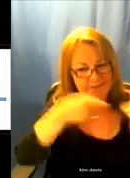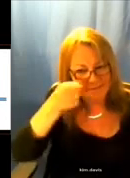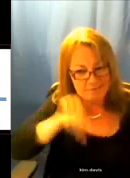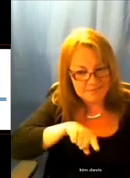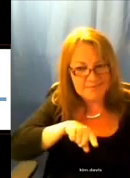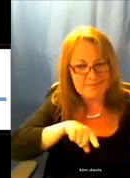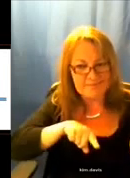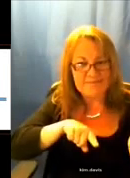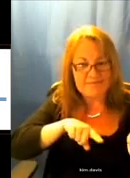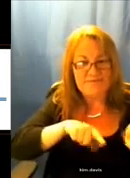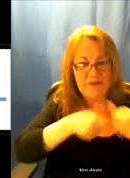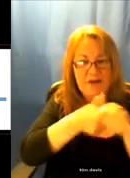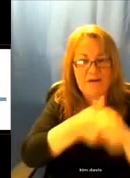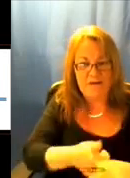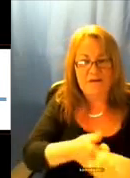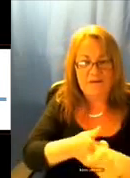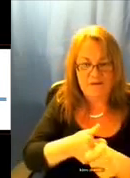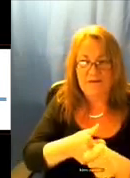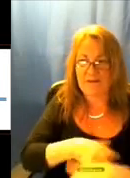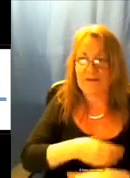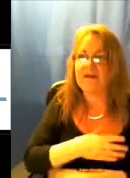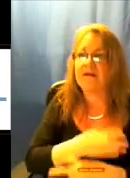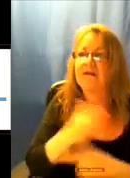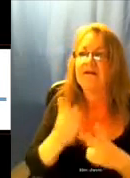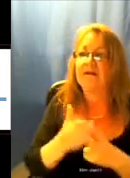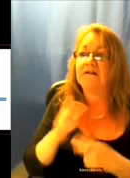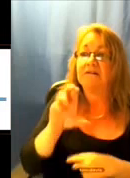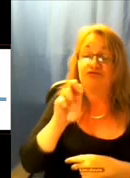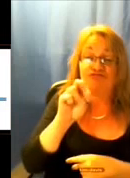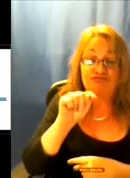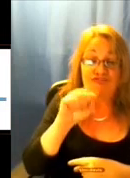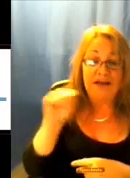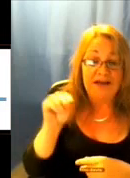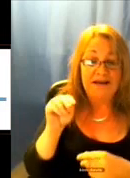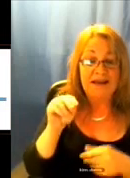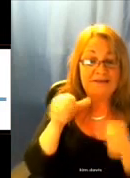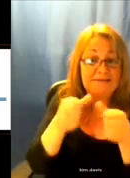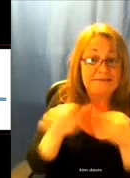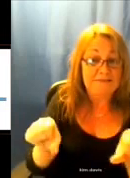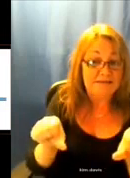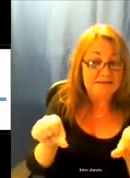if you're looking at lease agreements, must be followed.